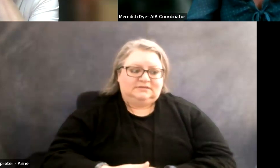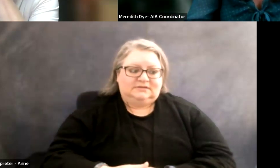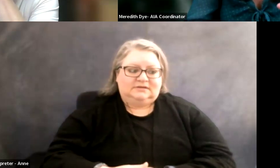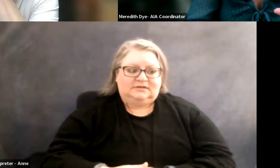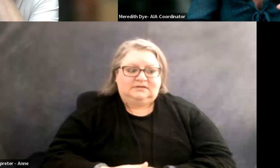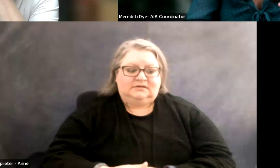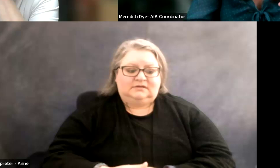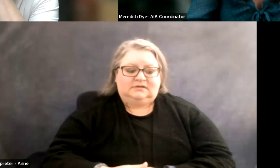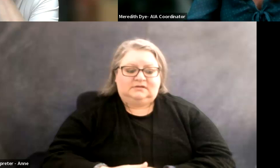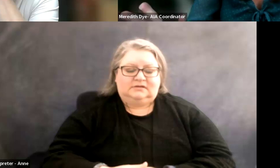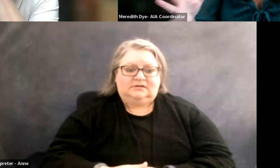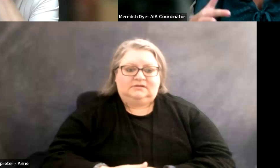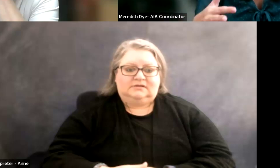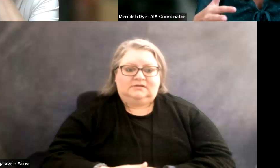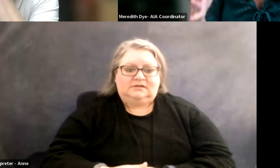So